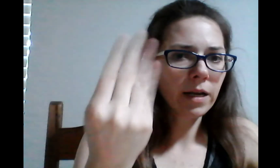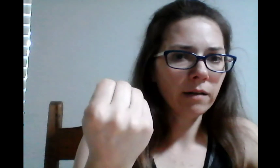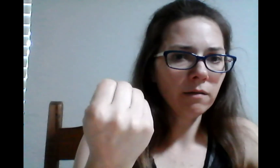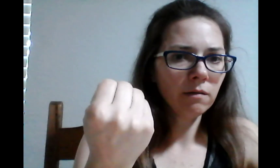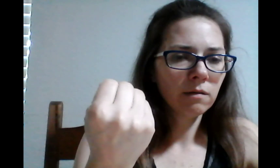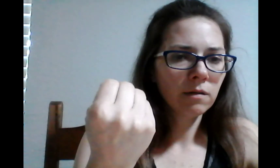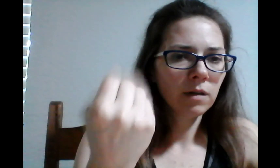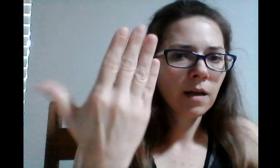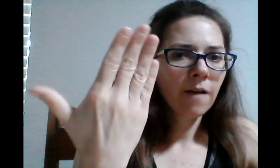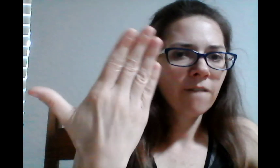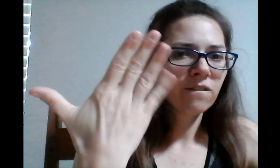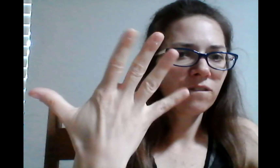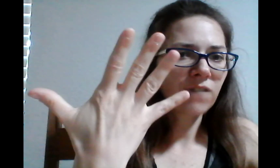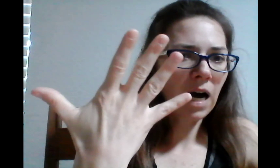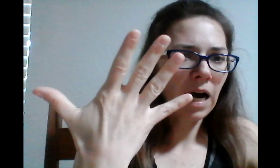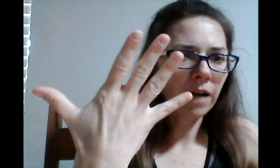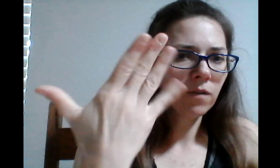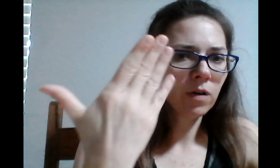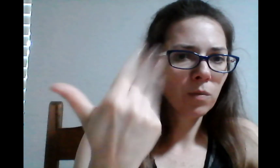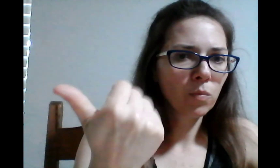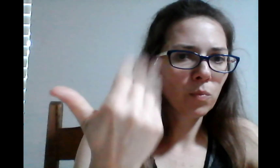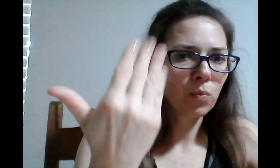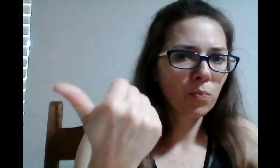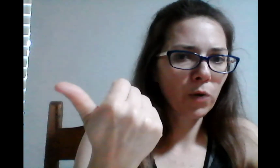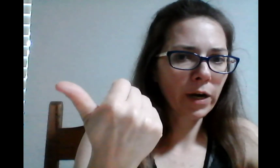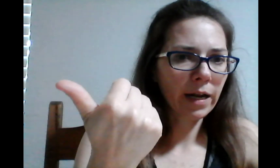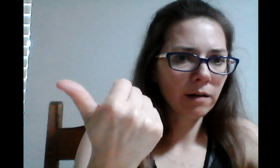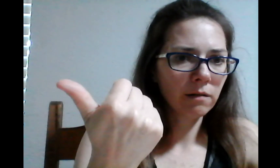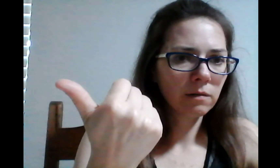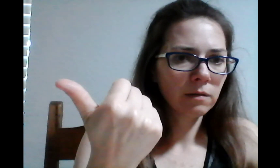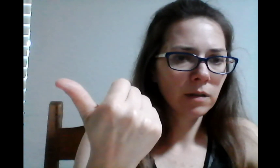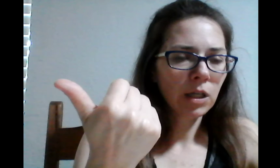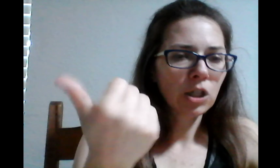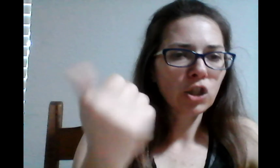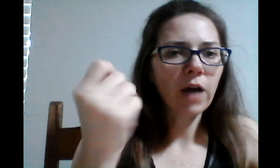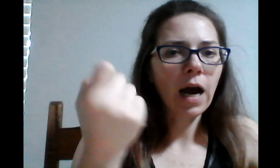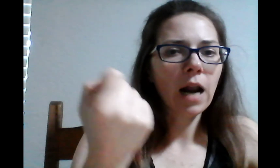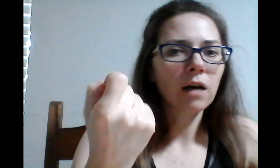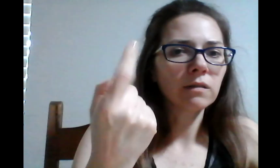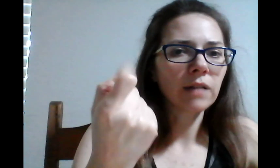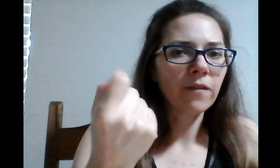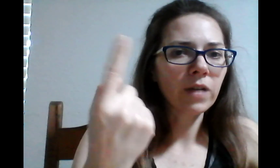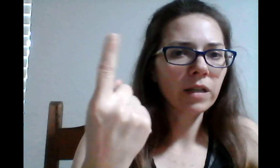in. 5, bring it in. So you've got 11,